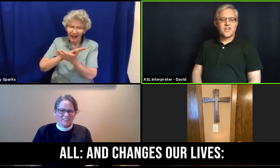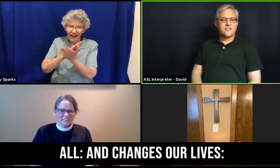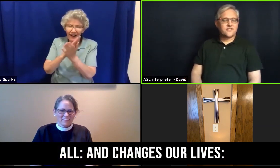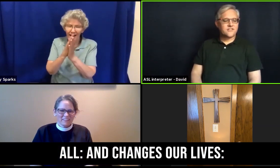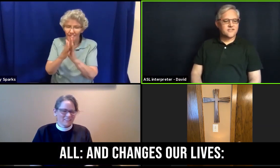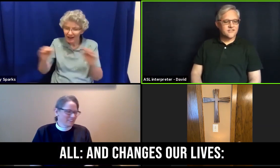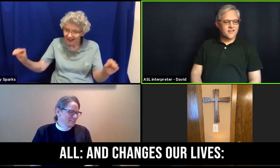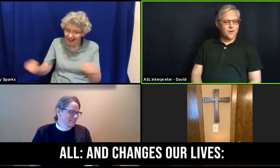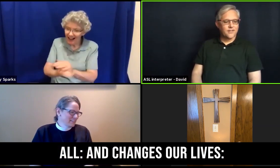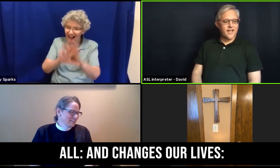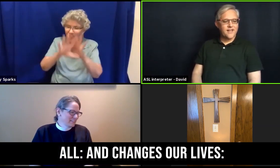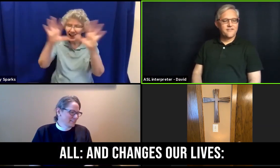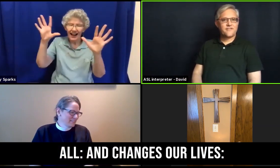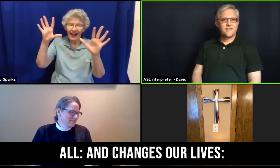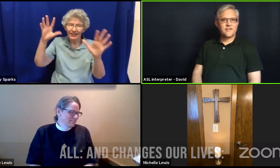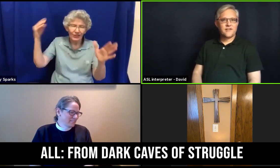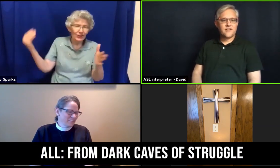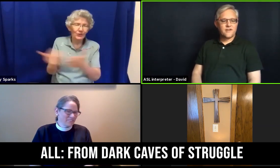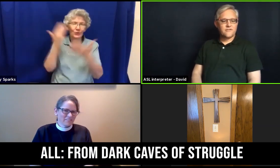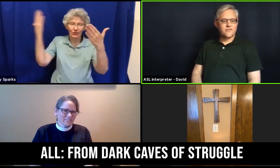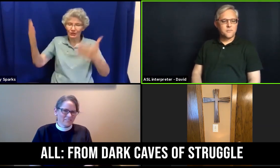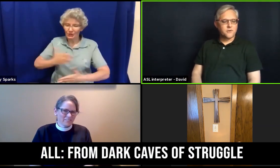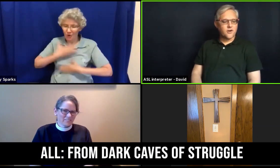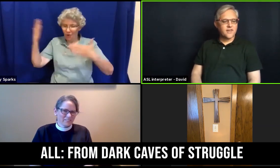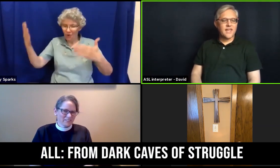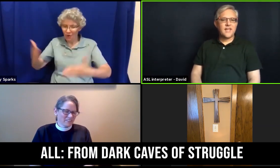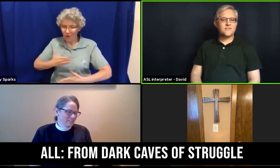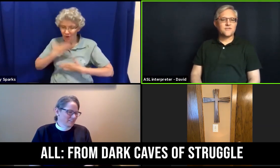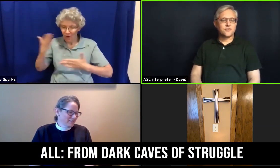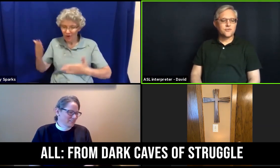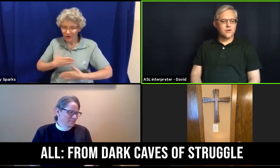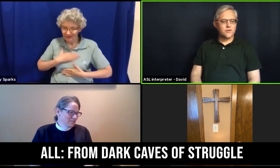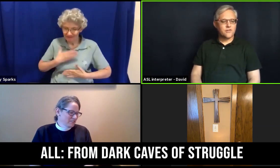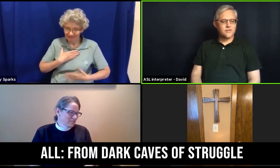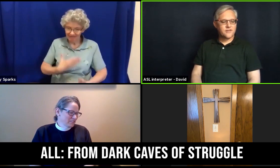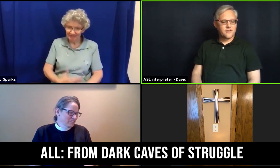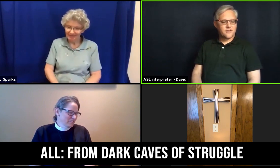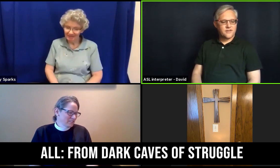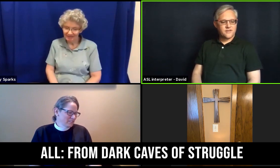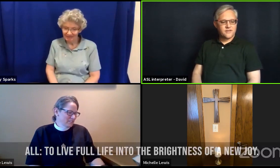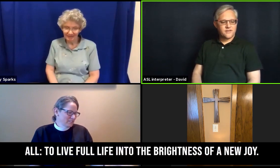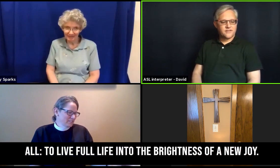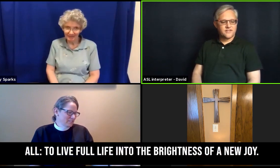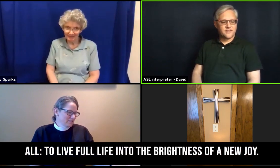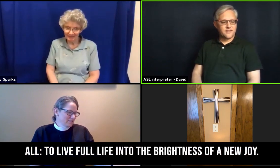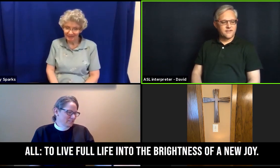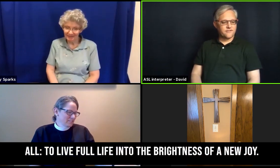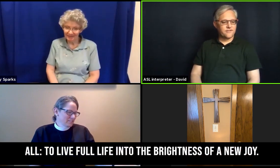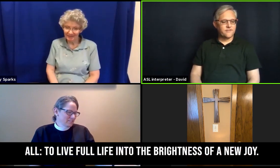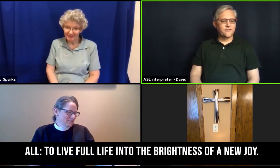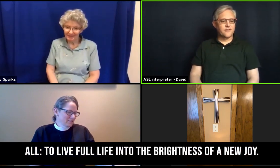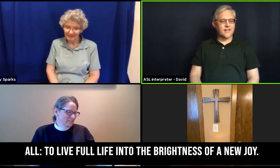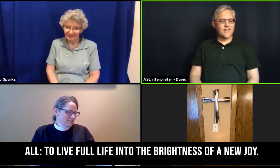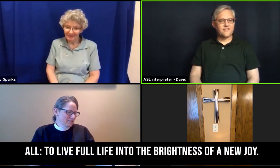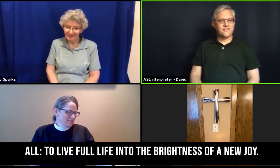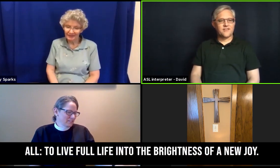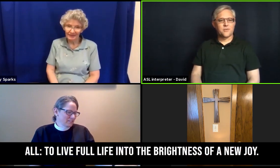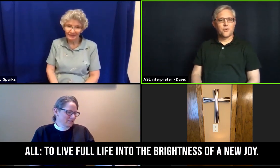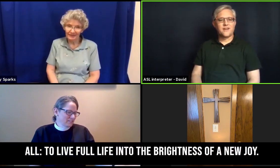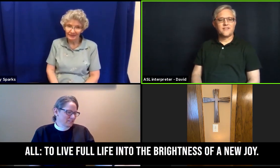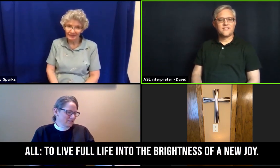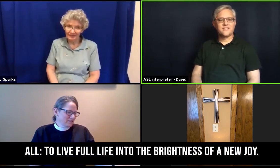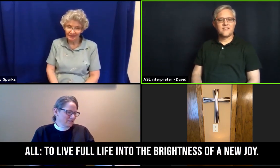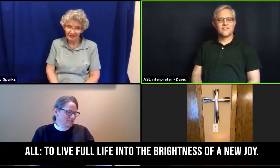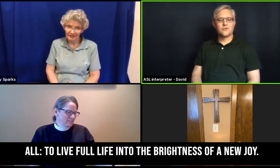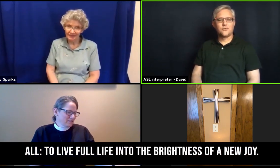And changes our life from dark caves of struggle to live full life into